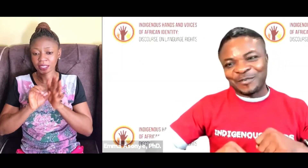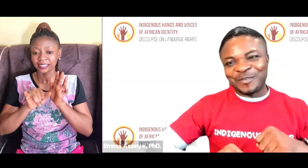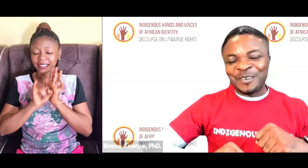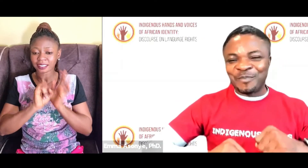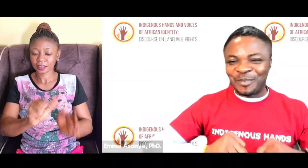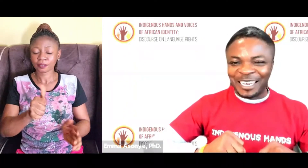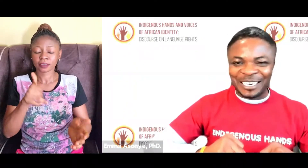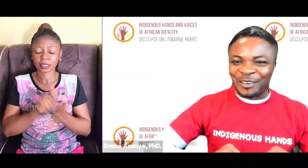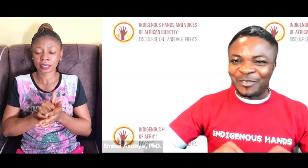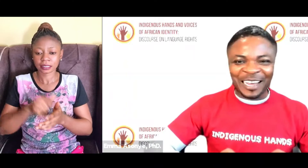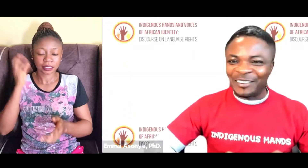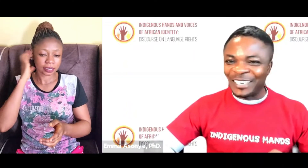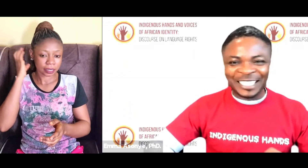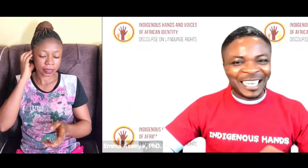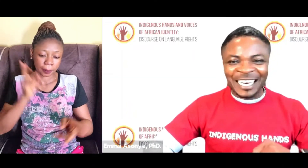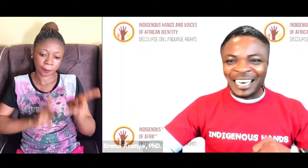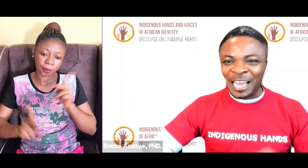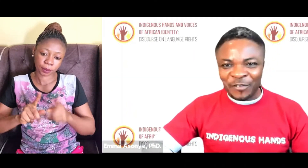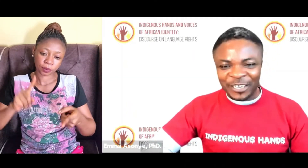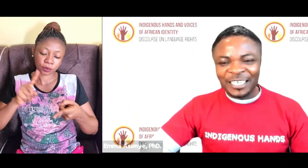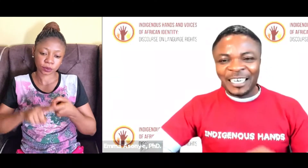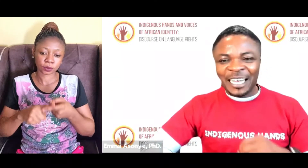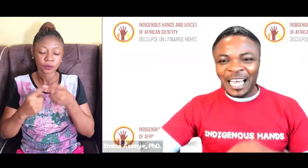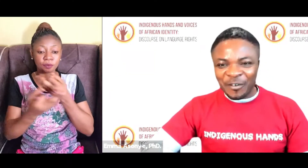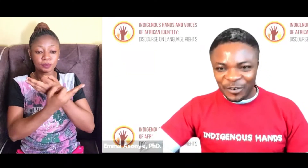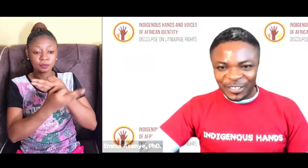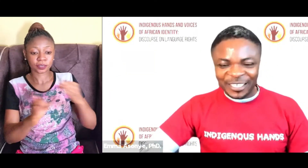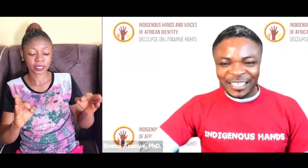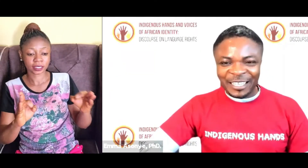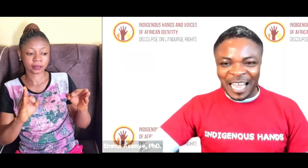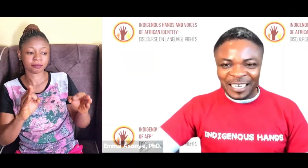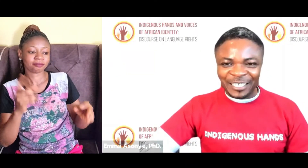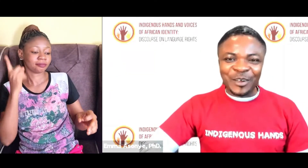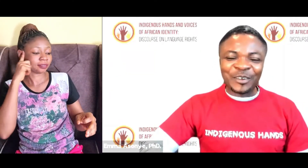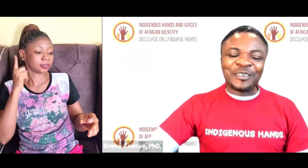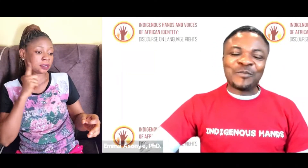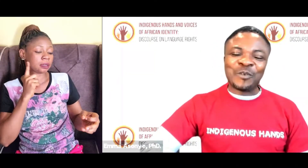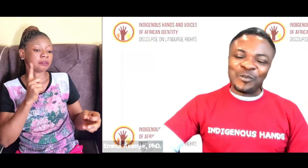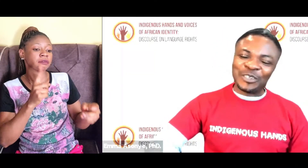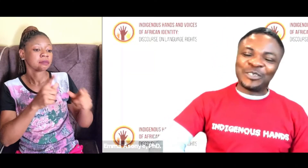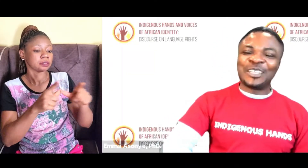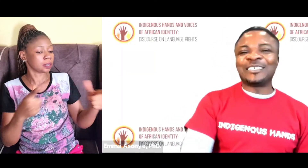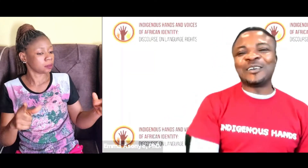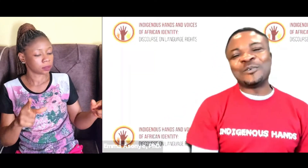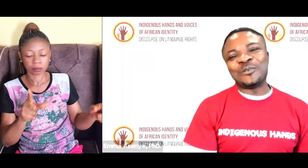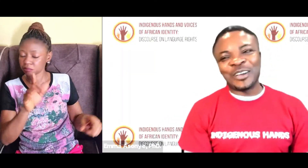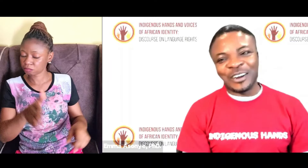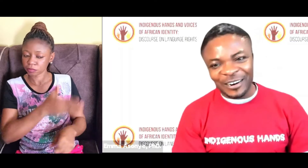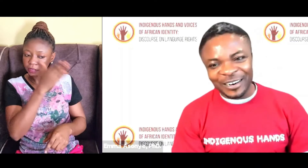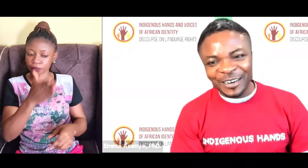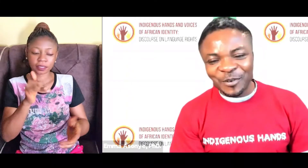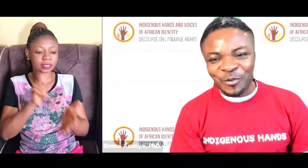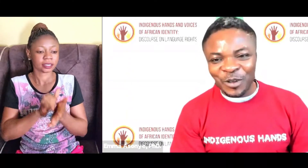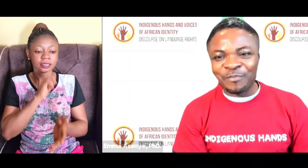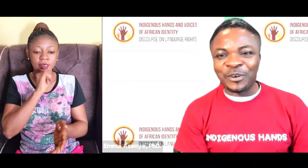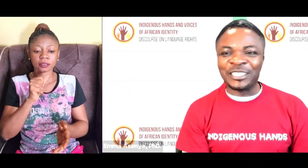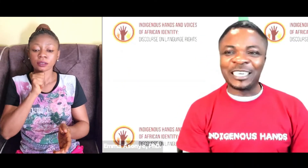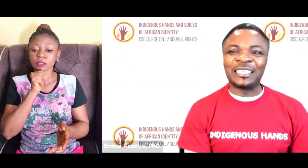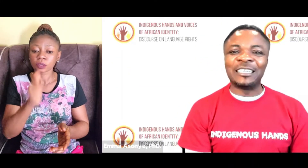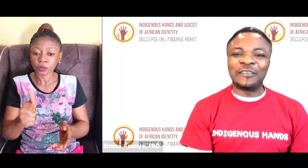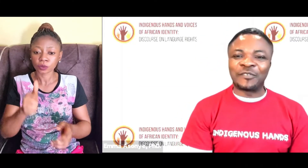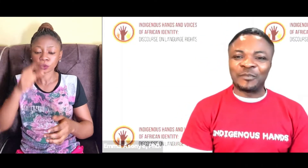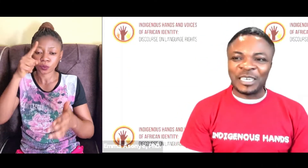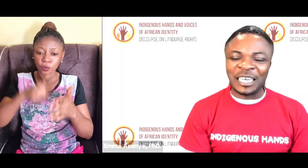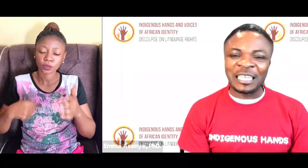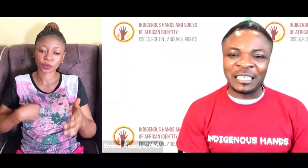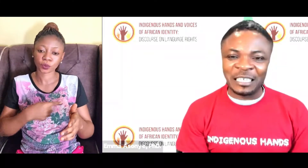the deaf people and deaf language. Never, ever. That is not what we do. That's not who we are. We